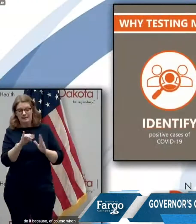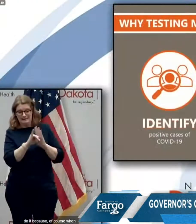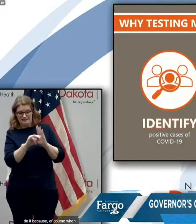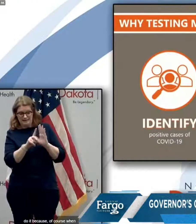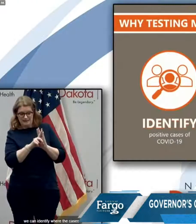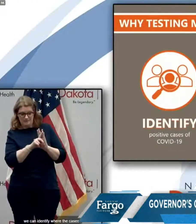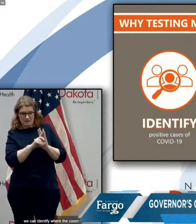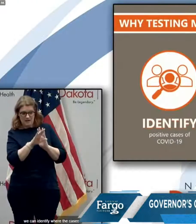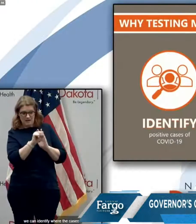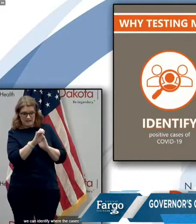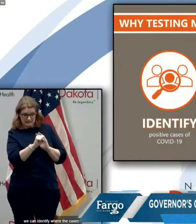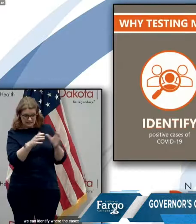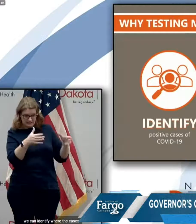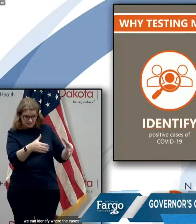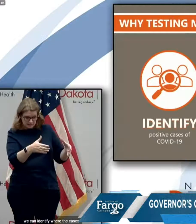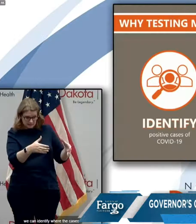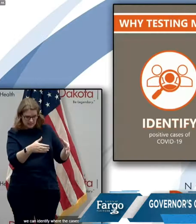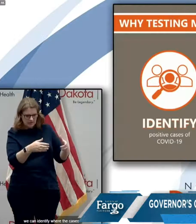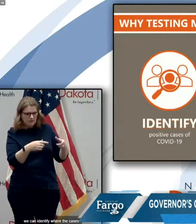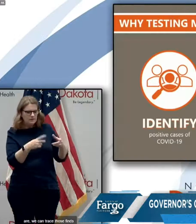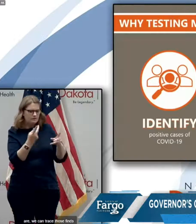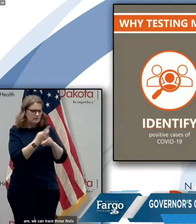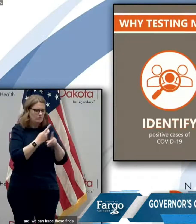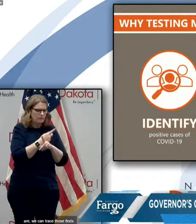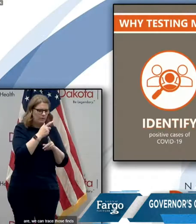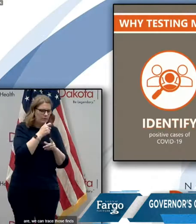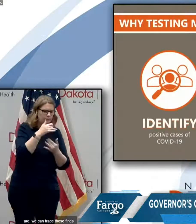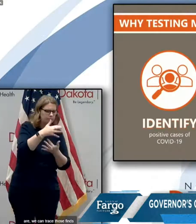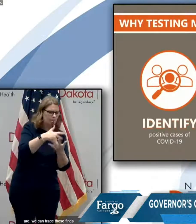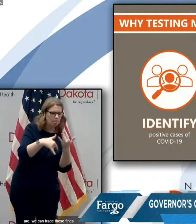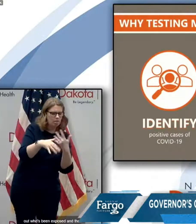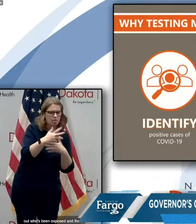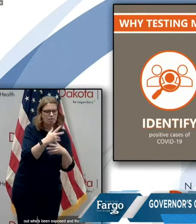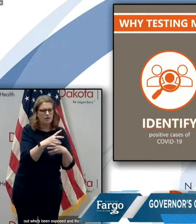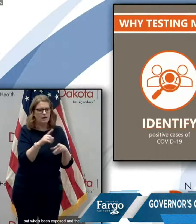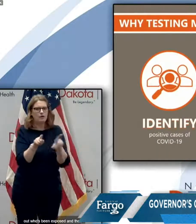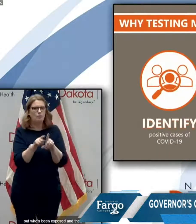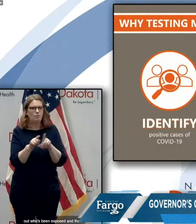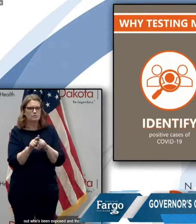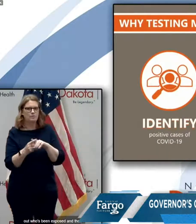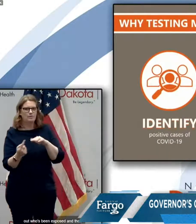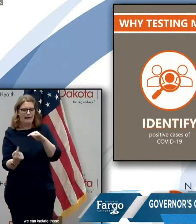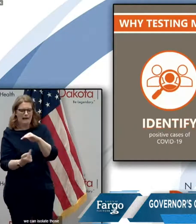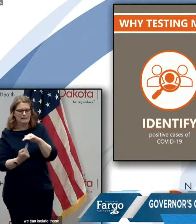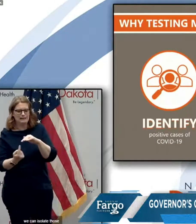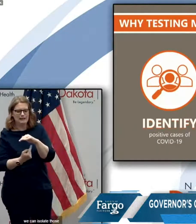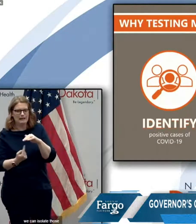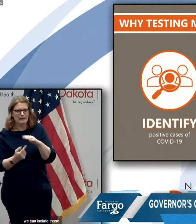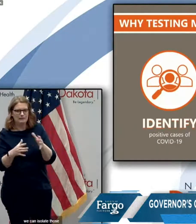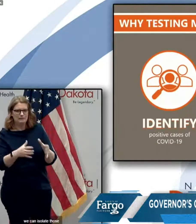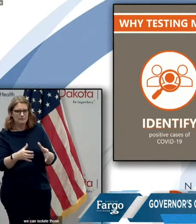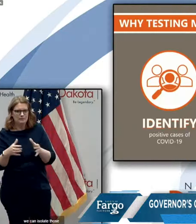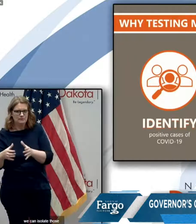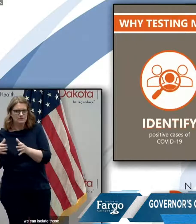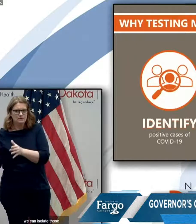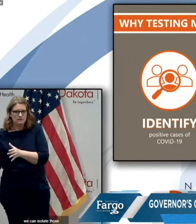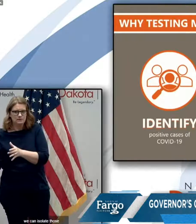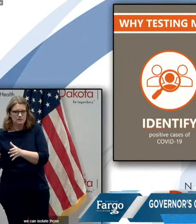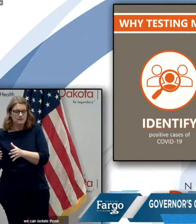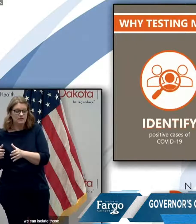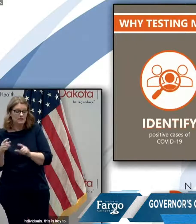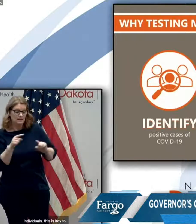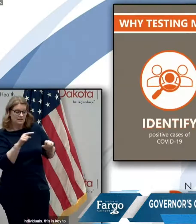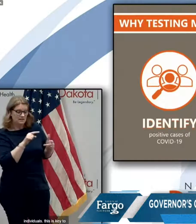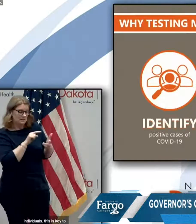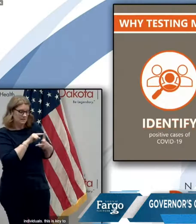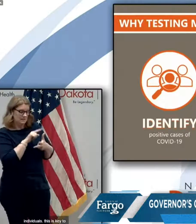we can trace those, finds out who's been exposed, and then we can isolate those individuals. This is key to allowing us